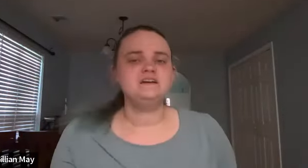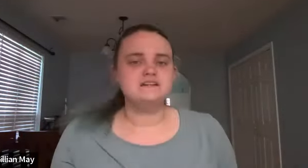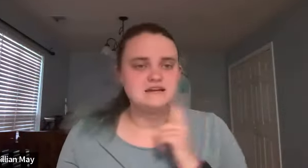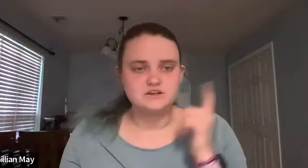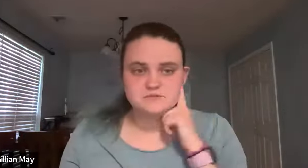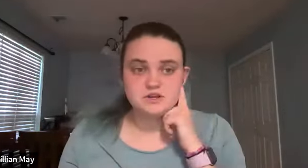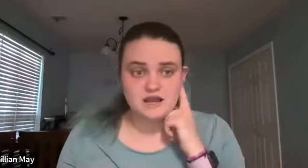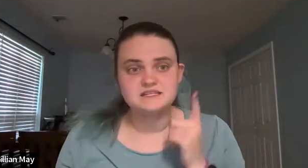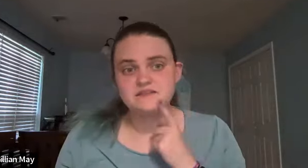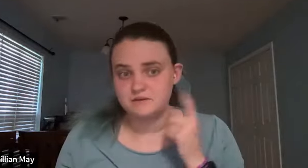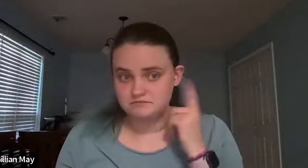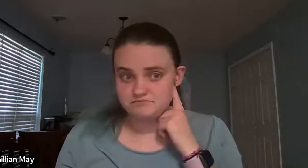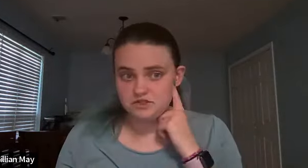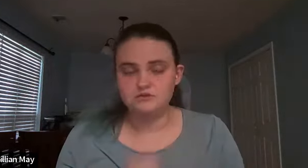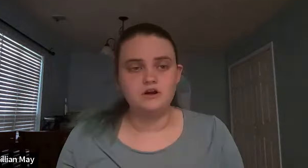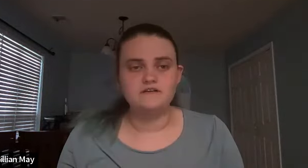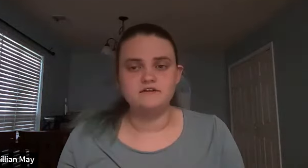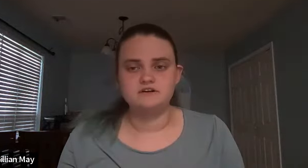because that tells them you're asking them if they're deaf.